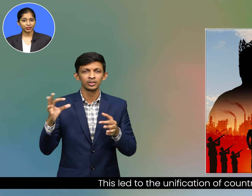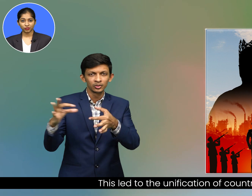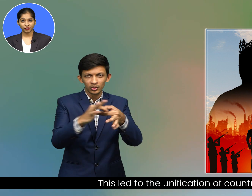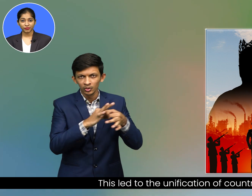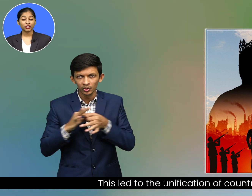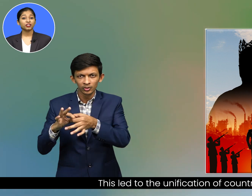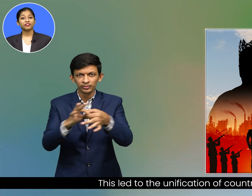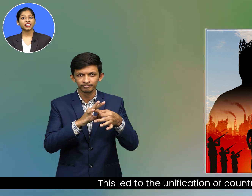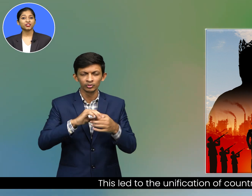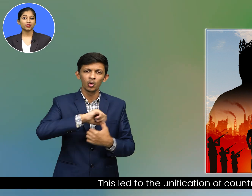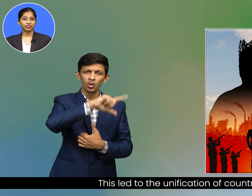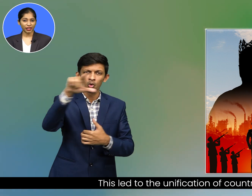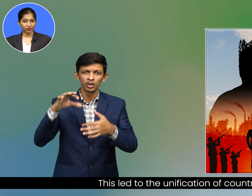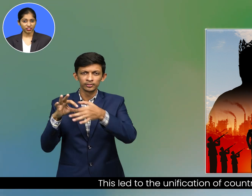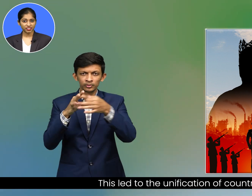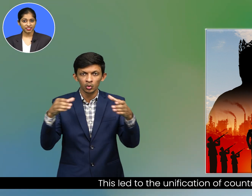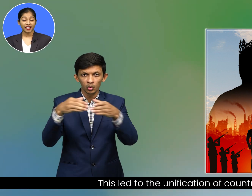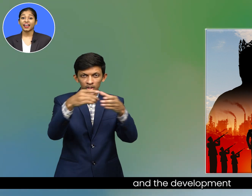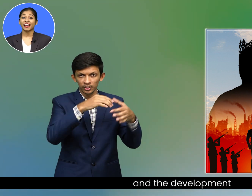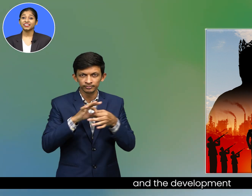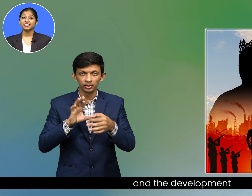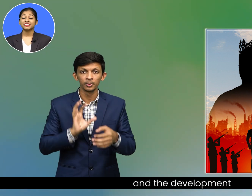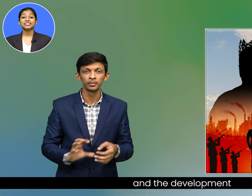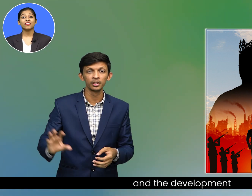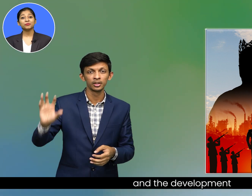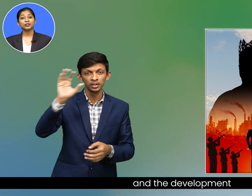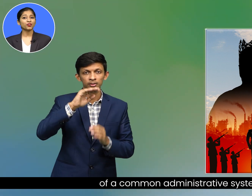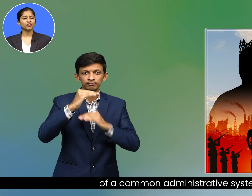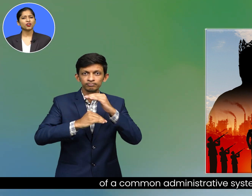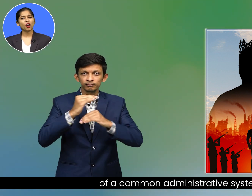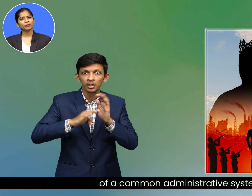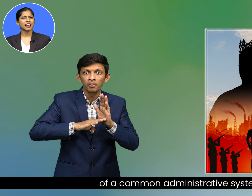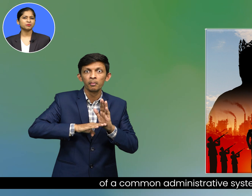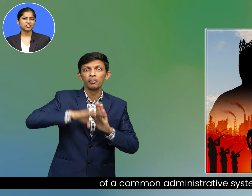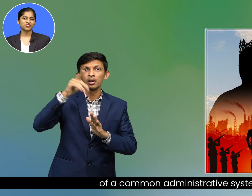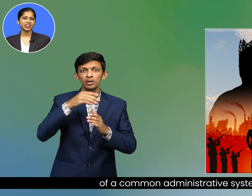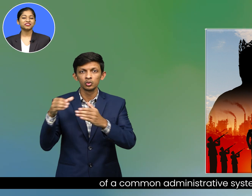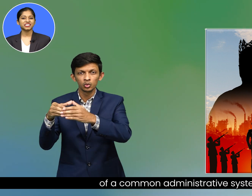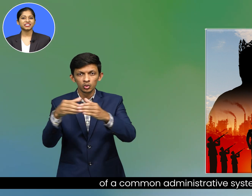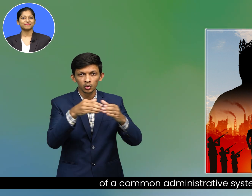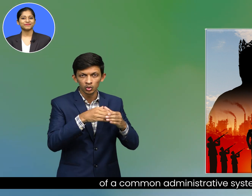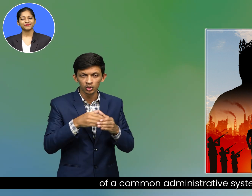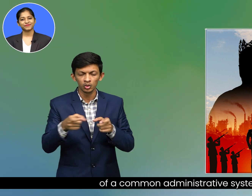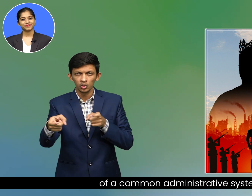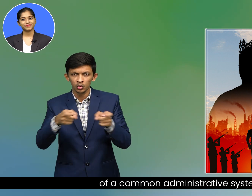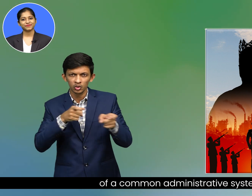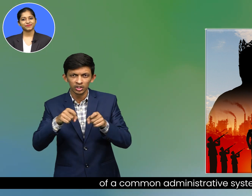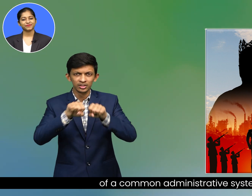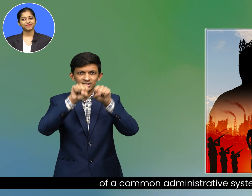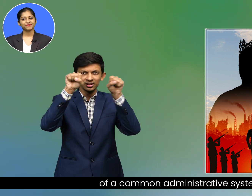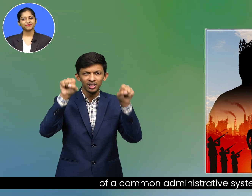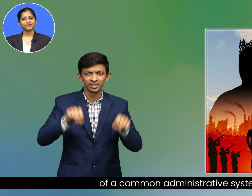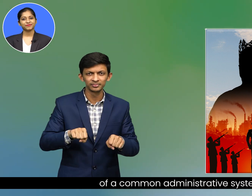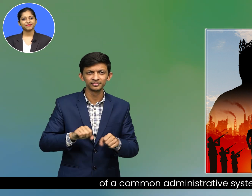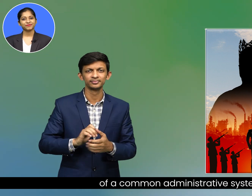This led to the unification of countries and the development of a common administrative system.